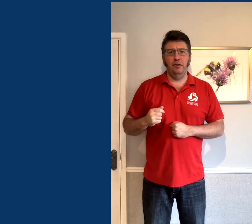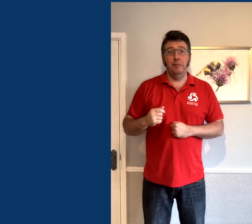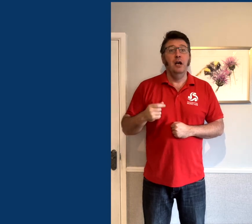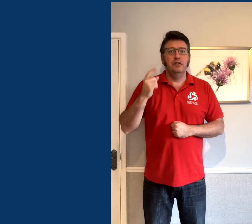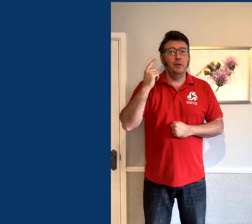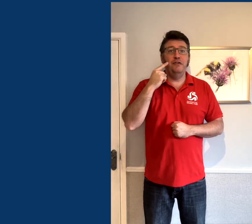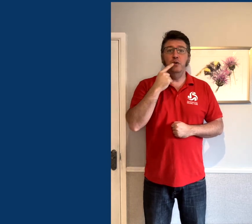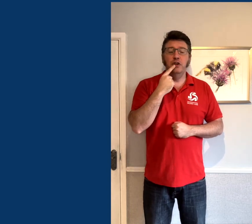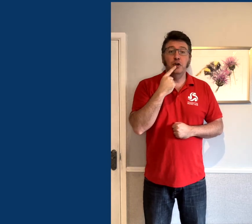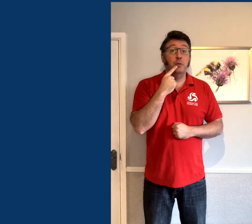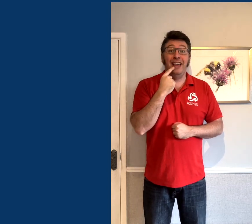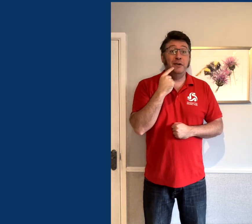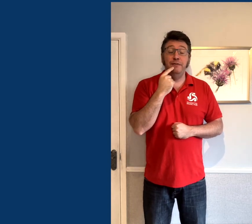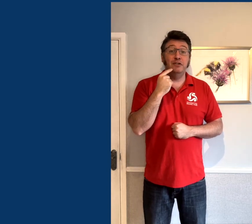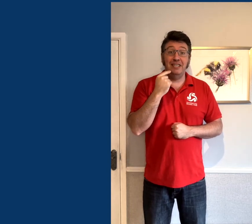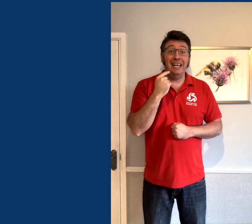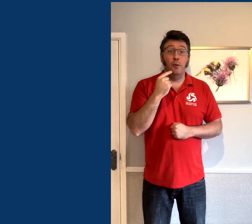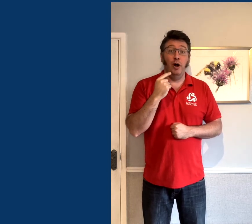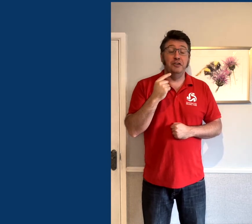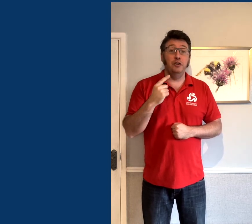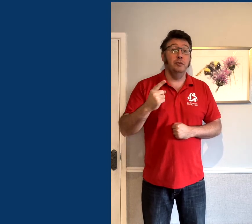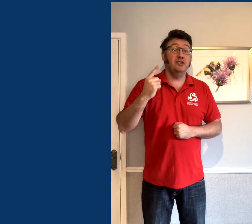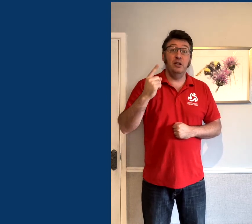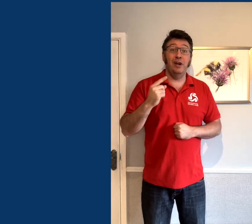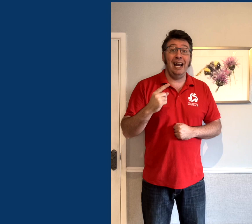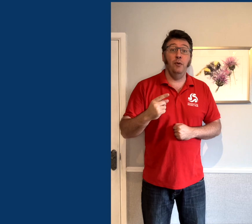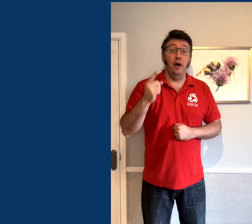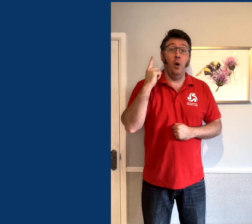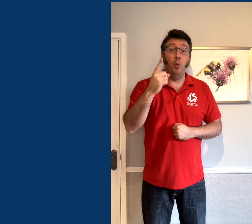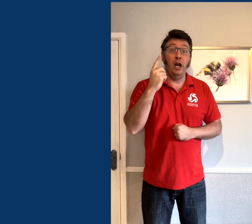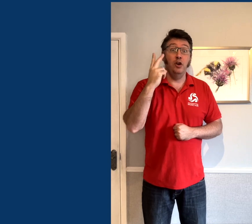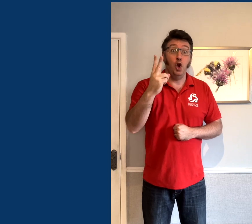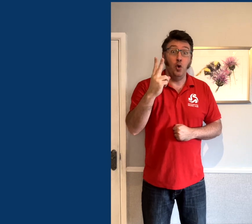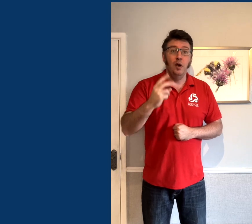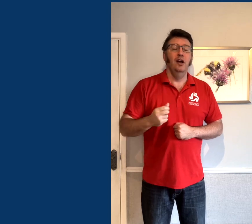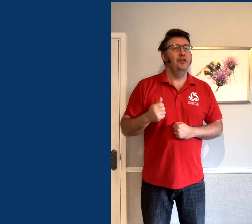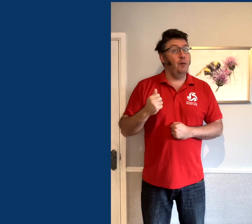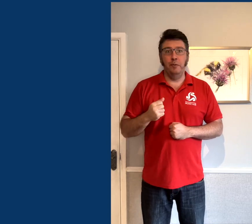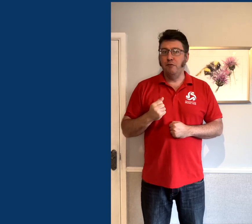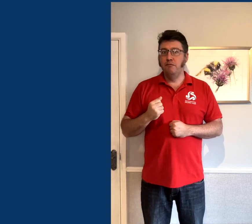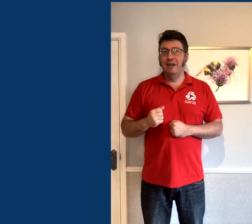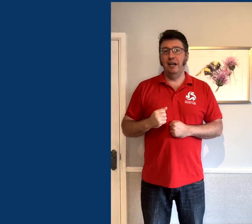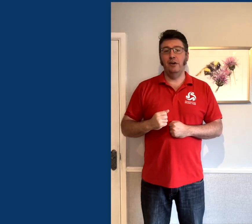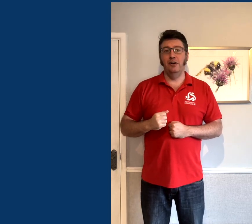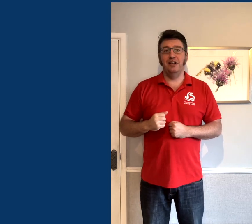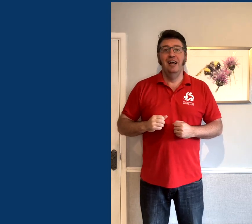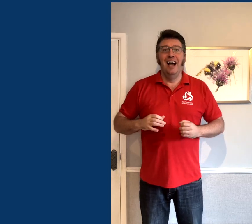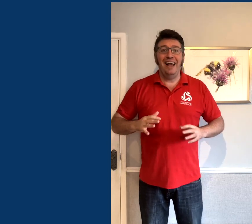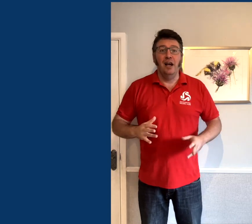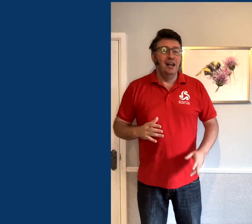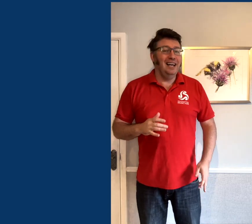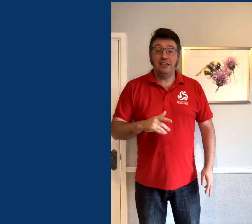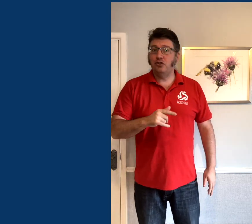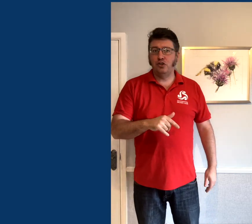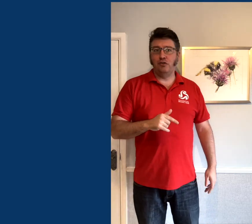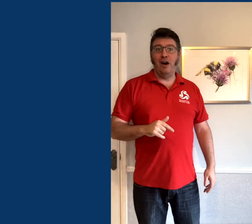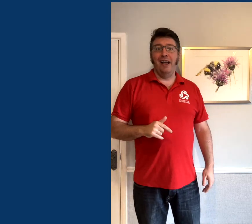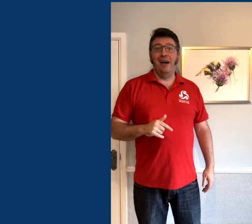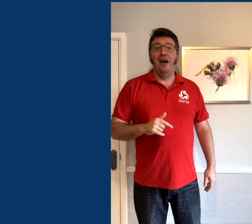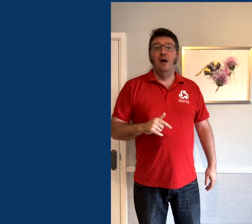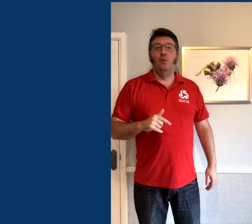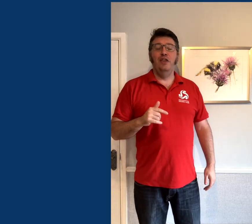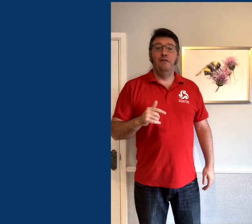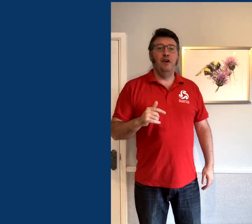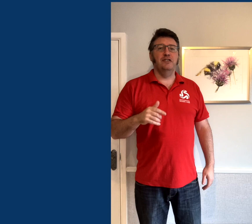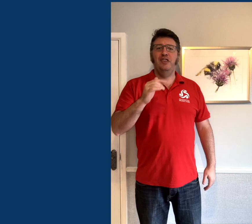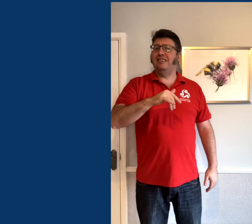think about them. So if you can do it without even saying 1, 2, but still count them, that would be really good. Hey, let's try